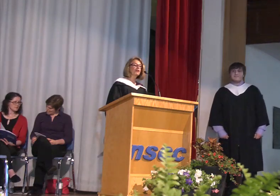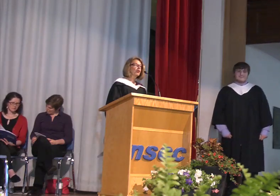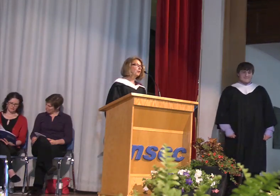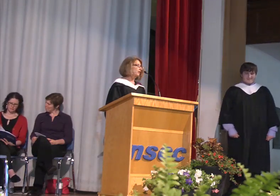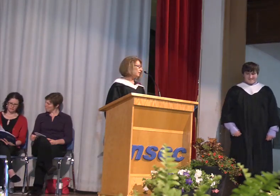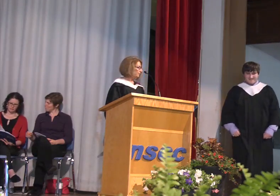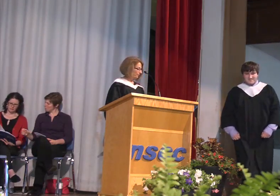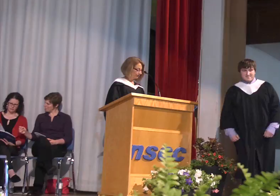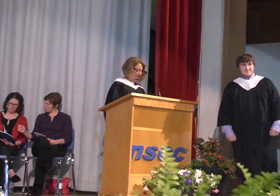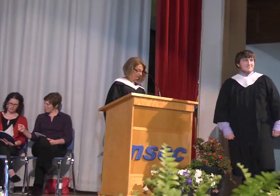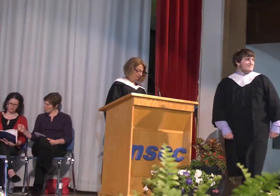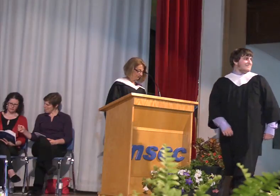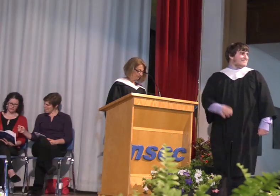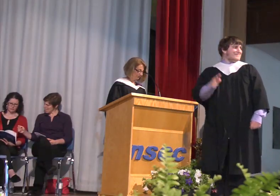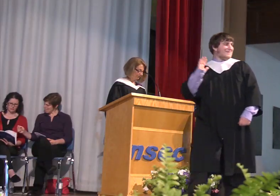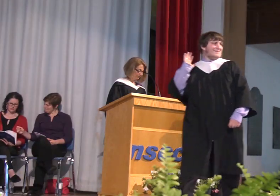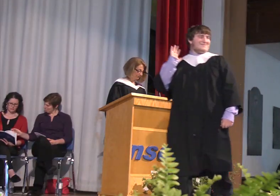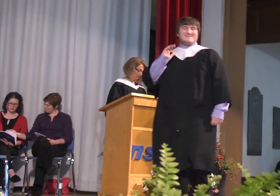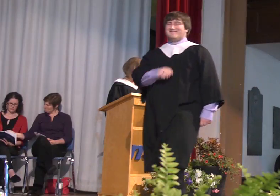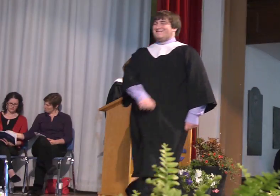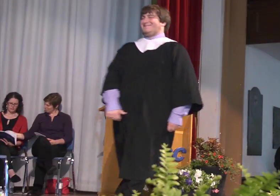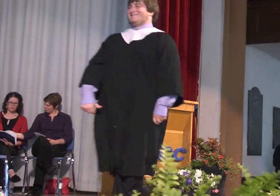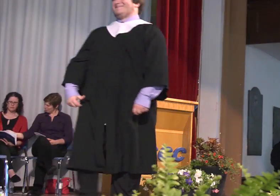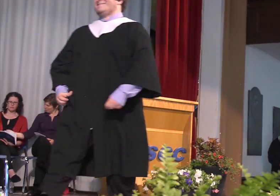Cale McDermott.